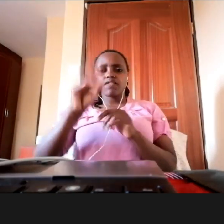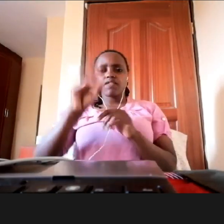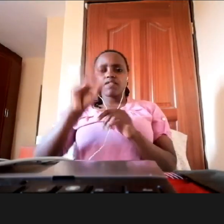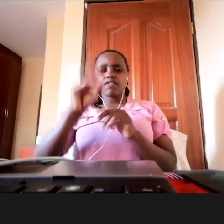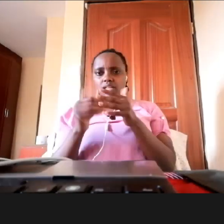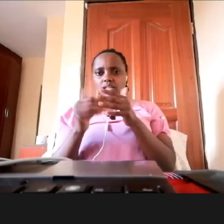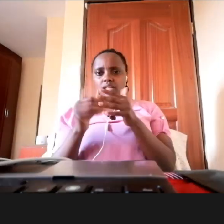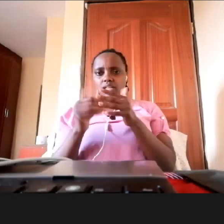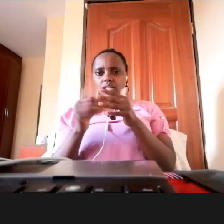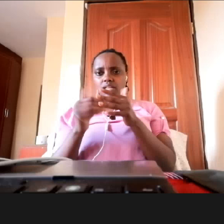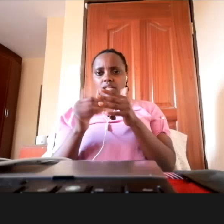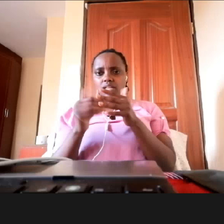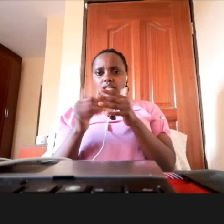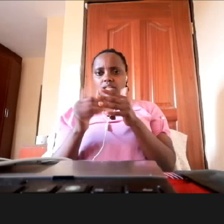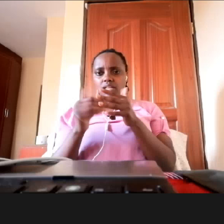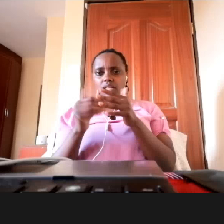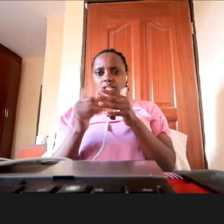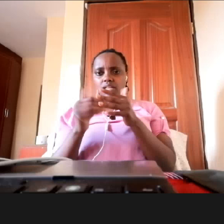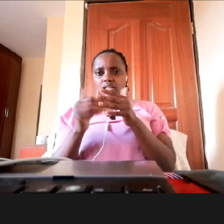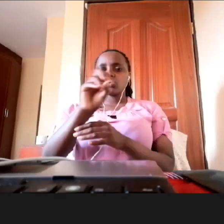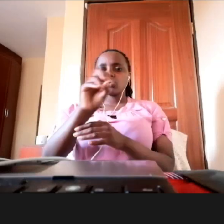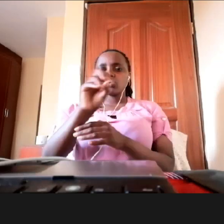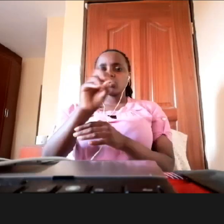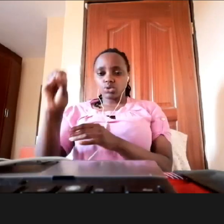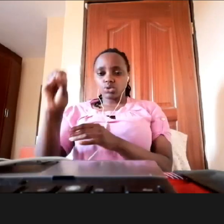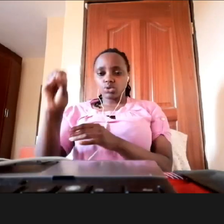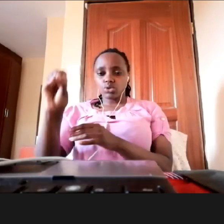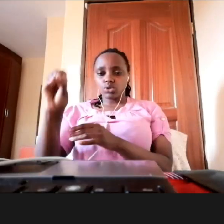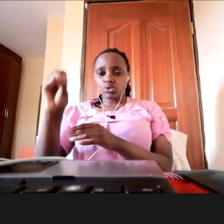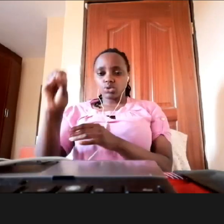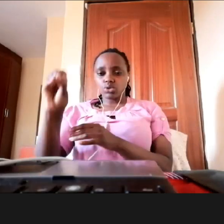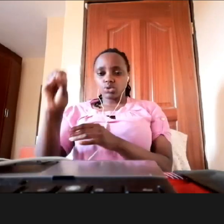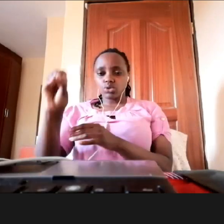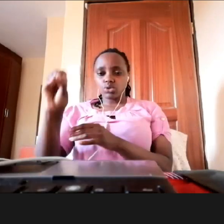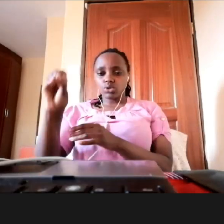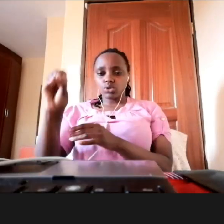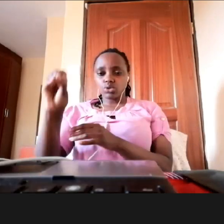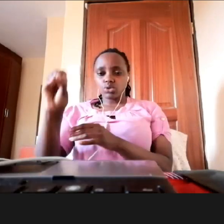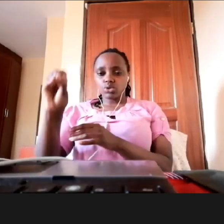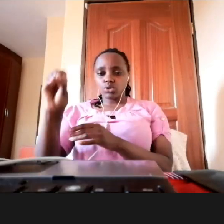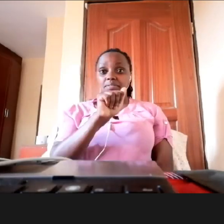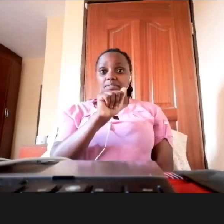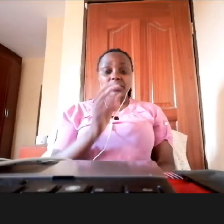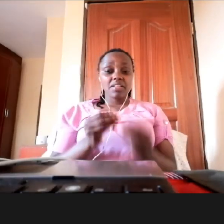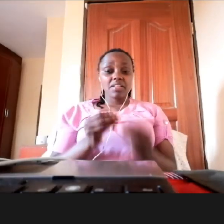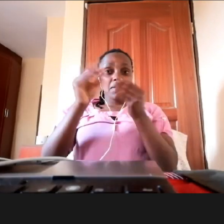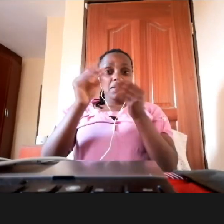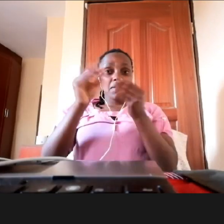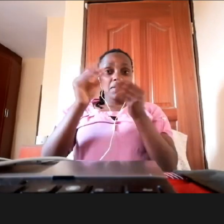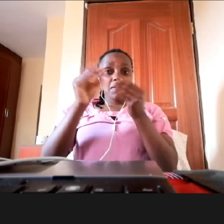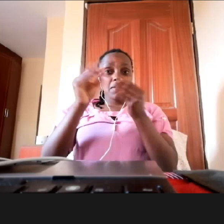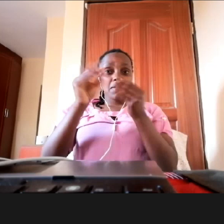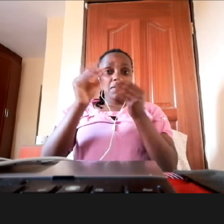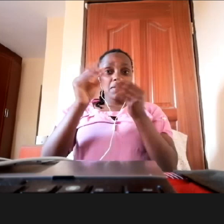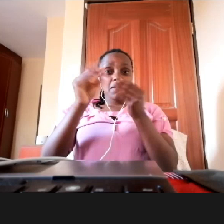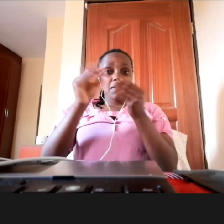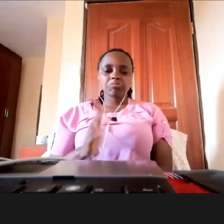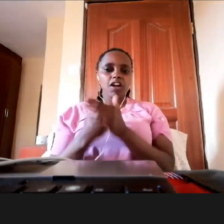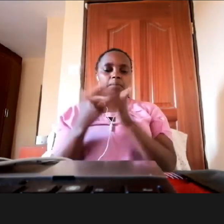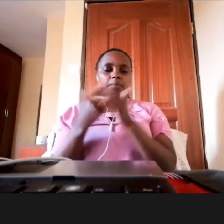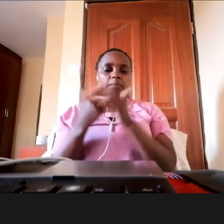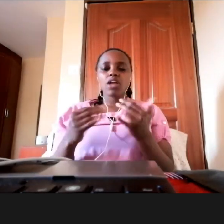the ratification in 2000, the Gambia has never, submitted its report. Few